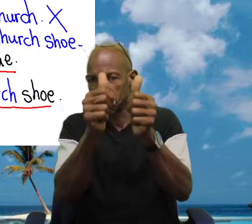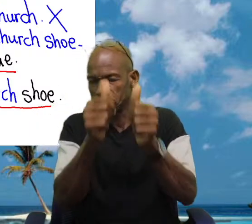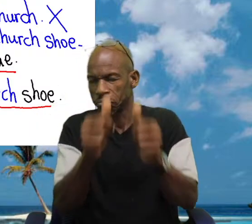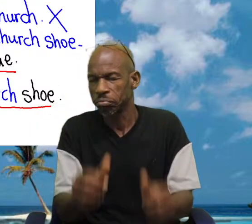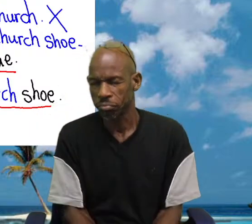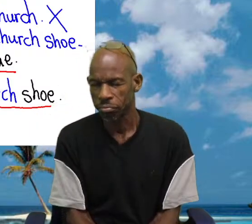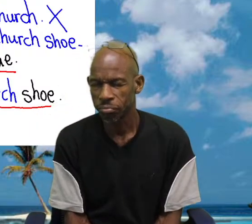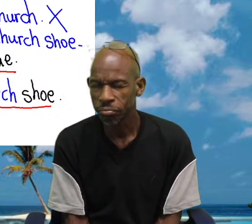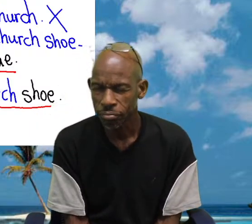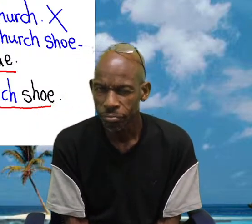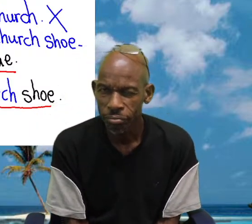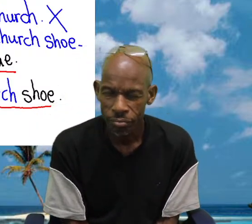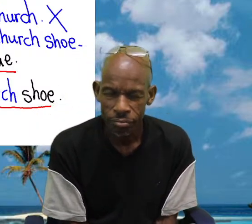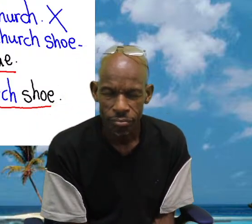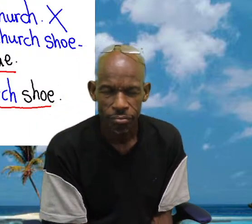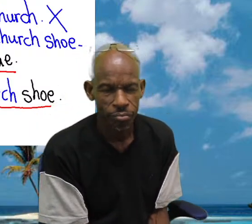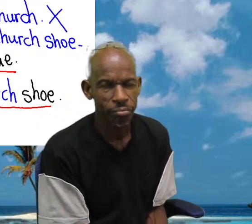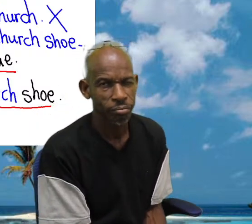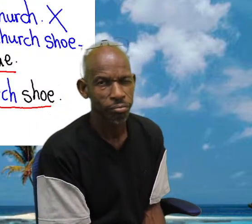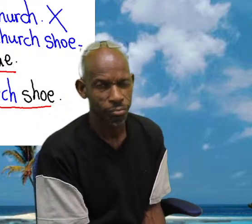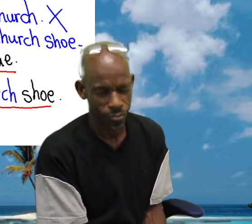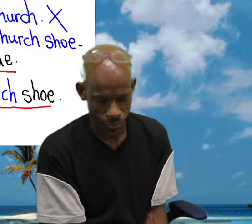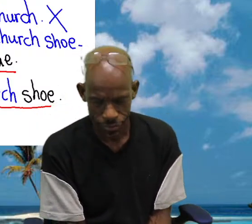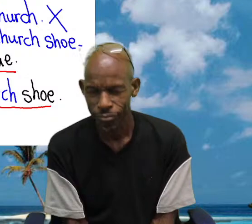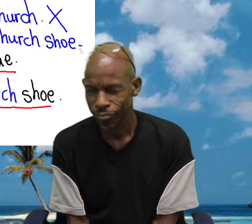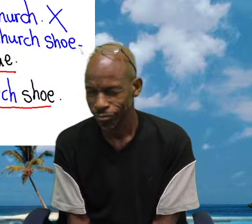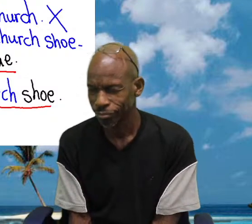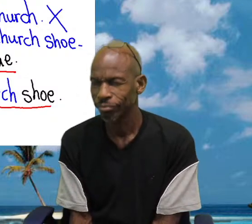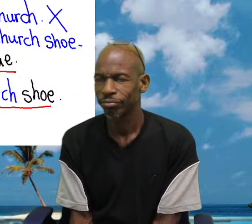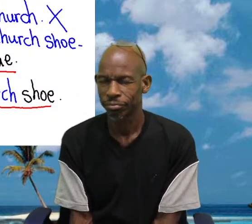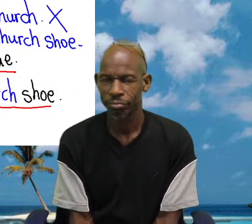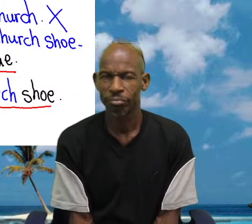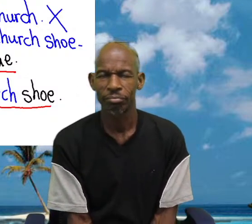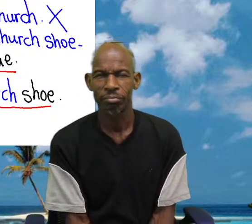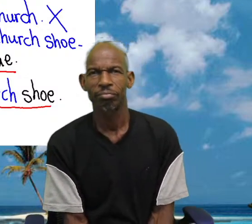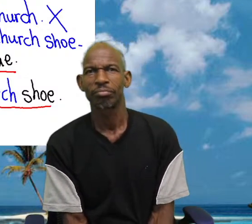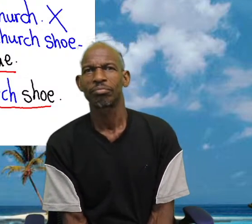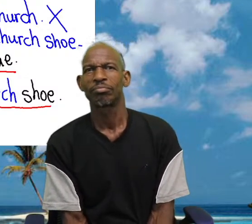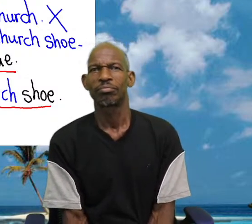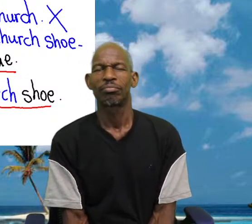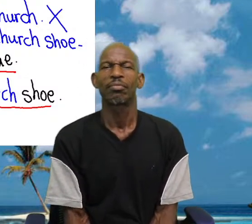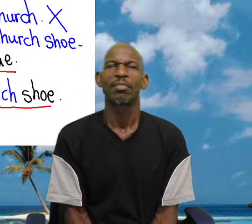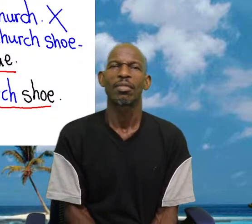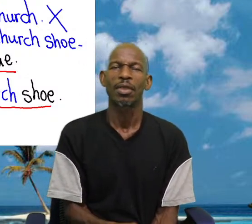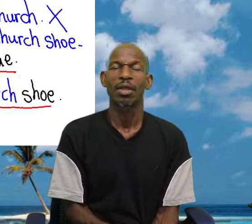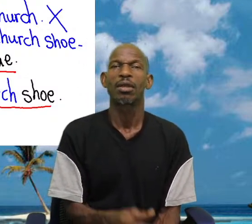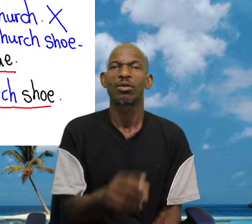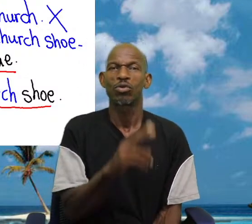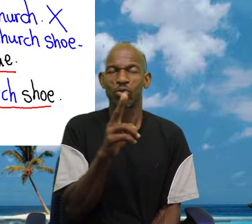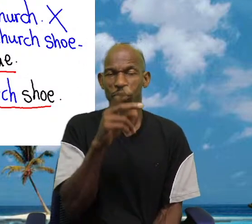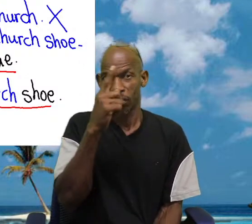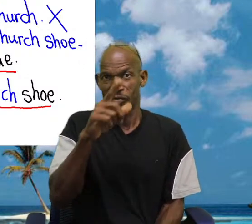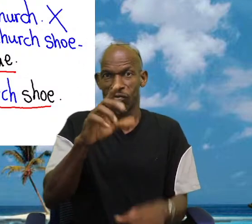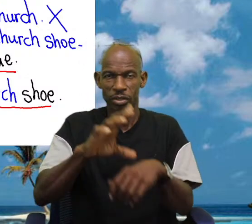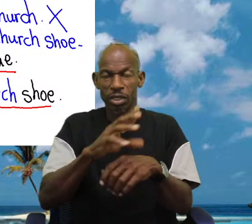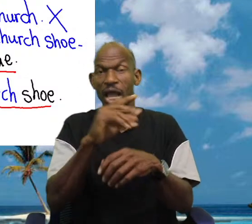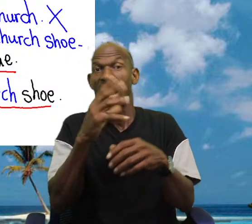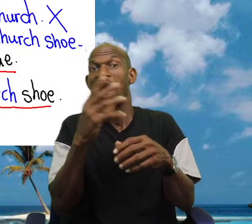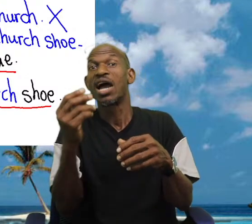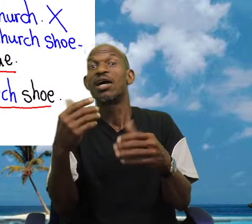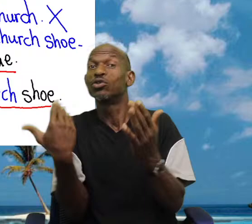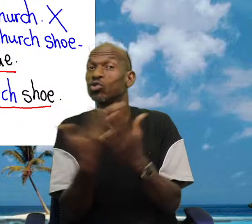shoe being used to go to church. And not only it's used to go to church, but it is new.